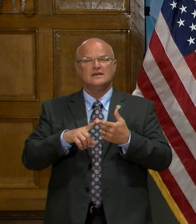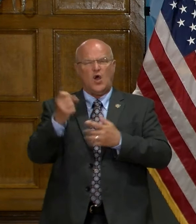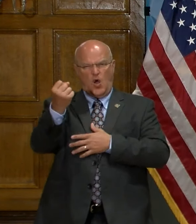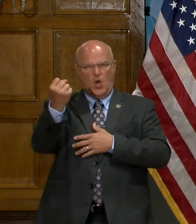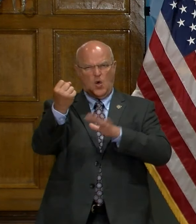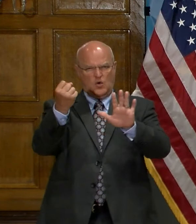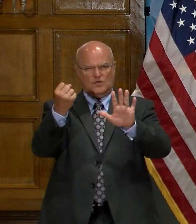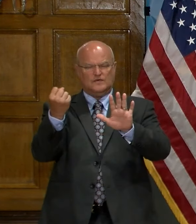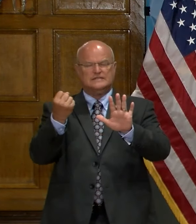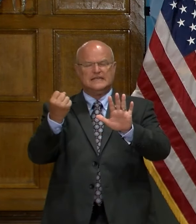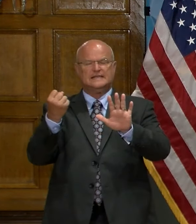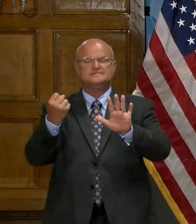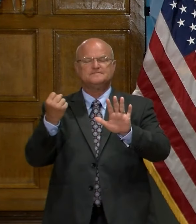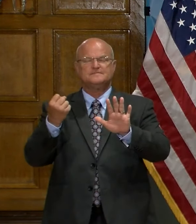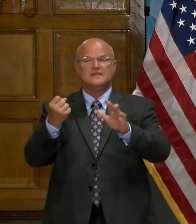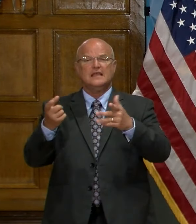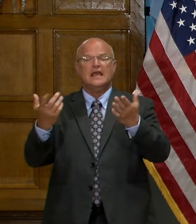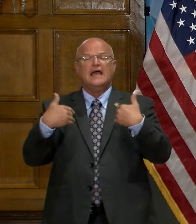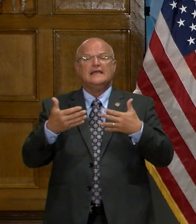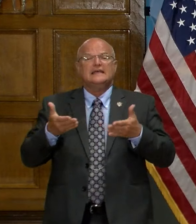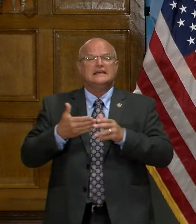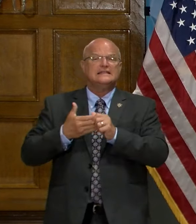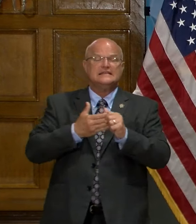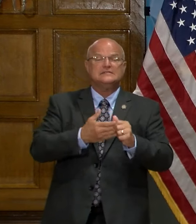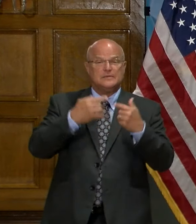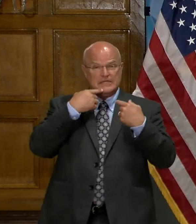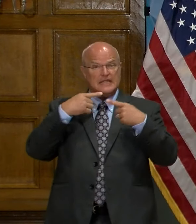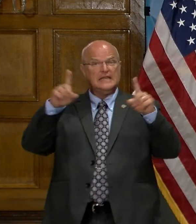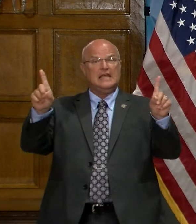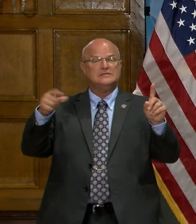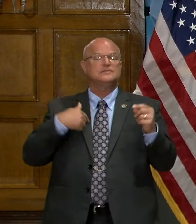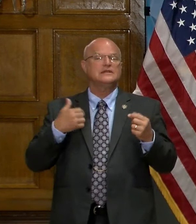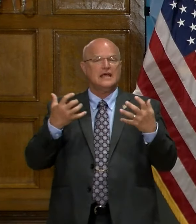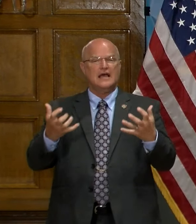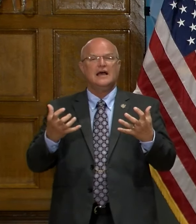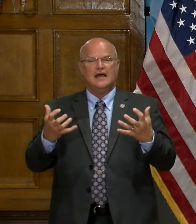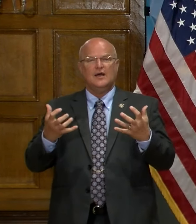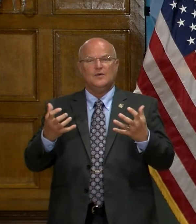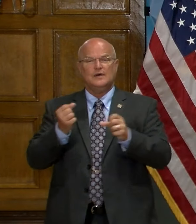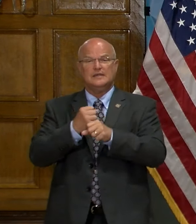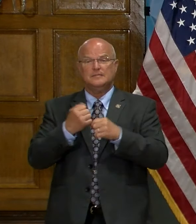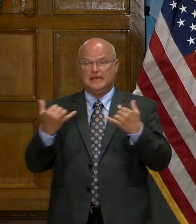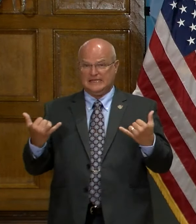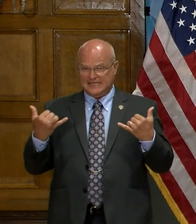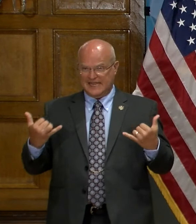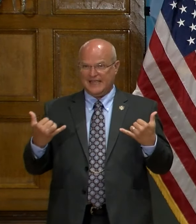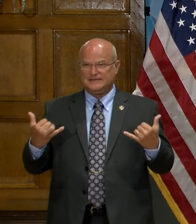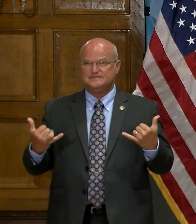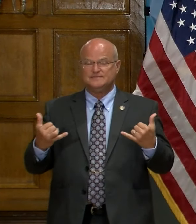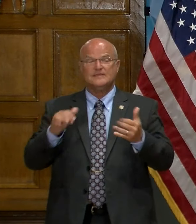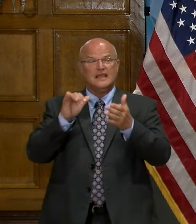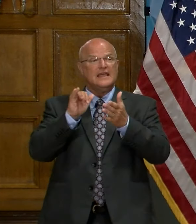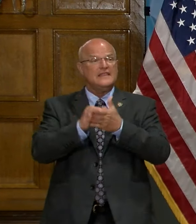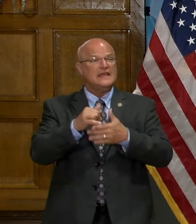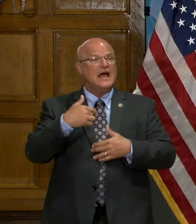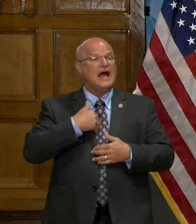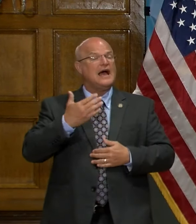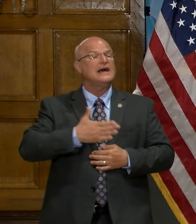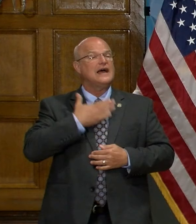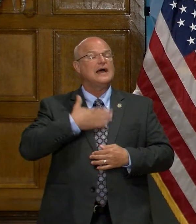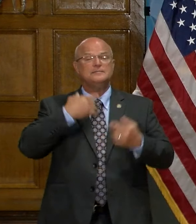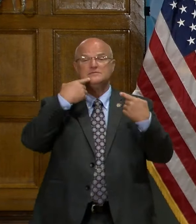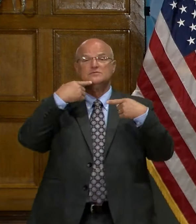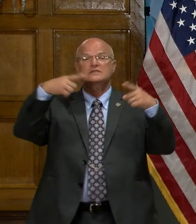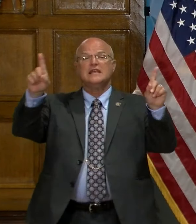hold for that for a second. And this leads me to the announcement that I wanted to make today. And that is, I'm pleased